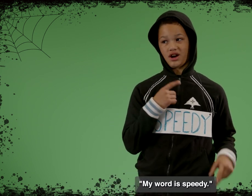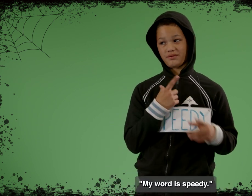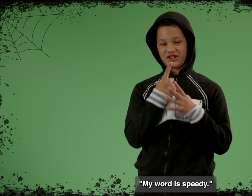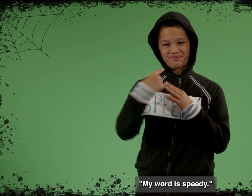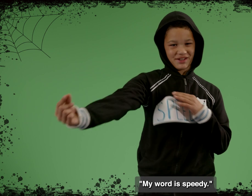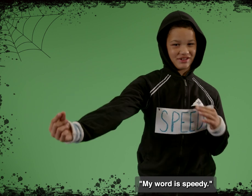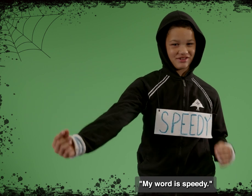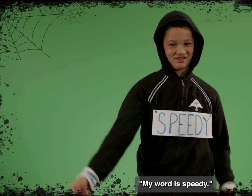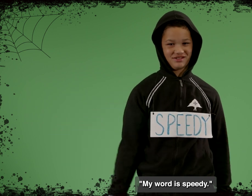is speedy.